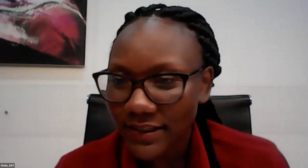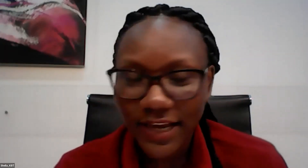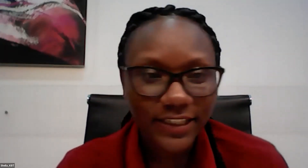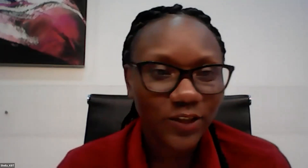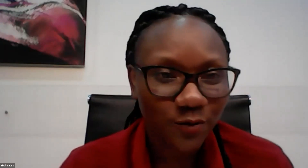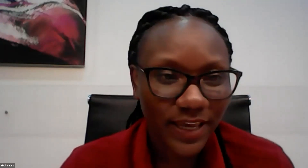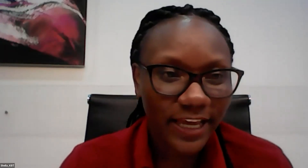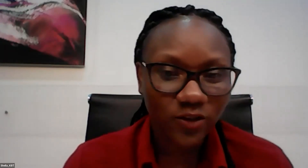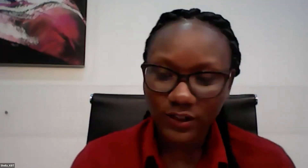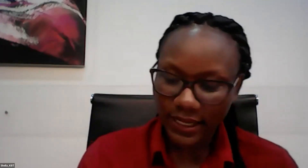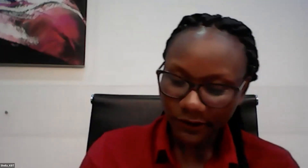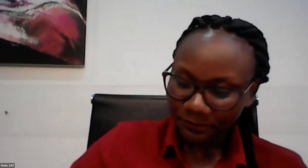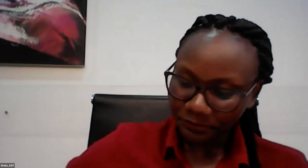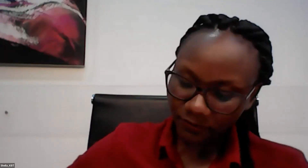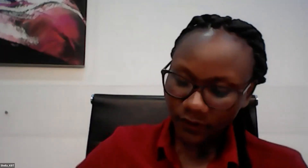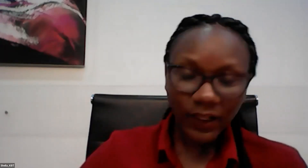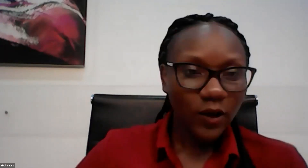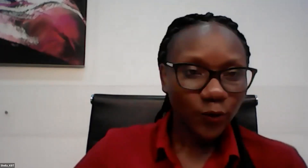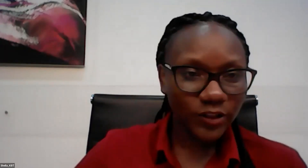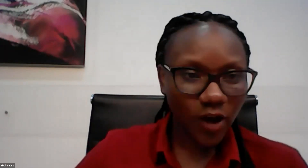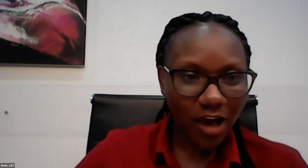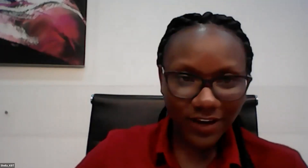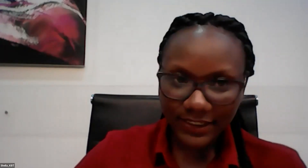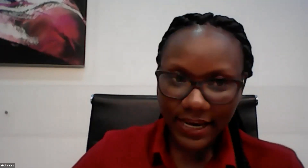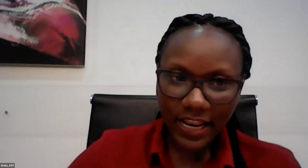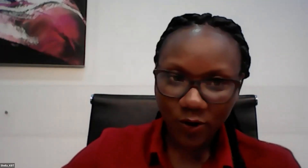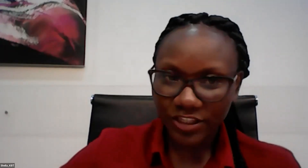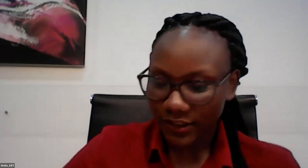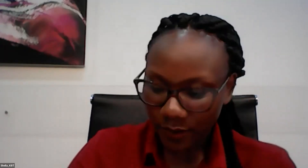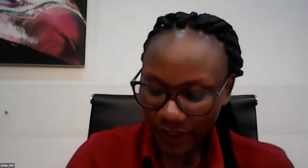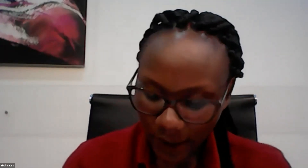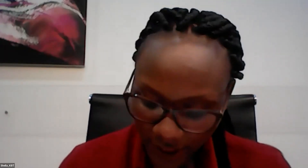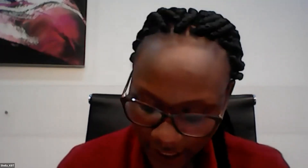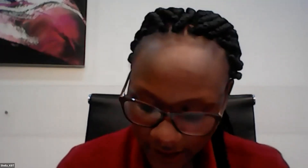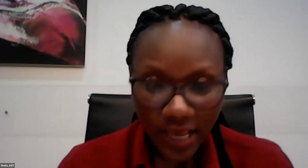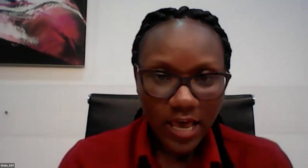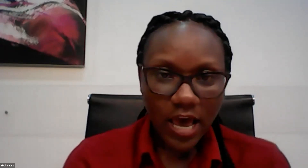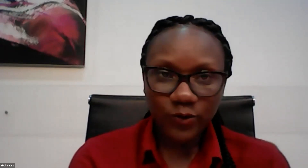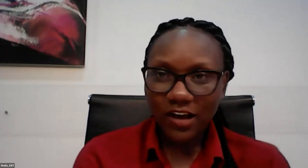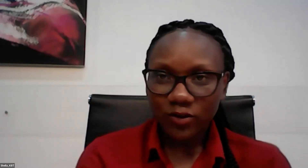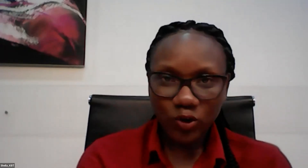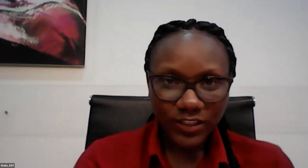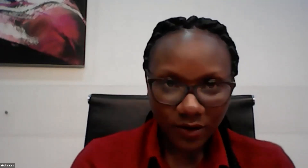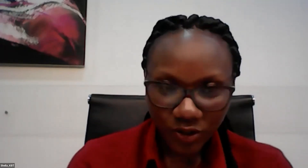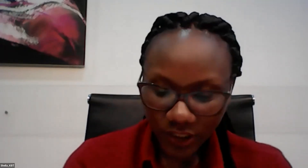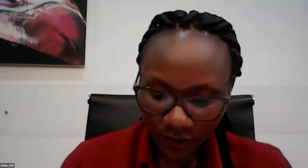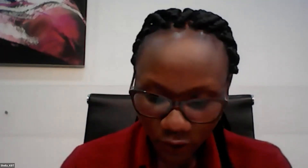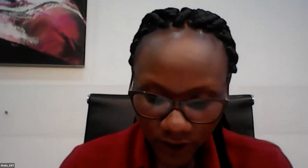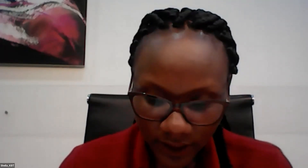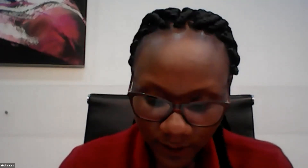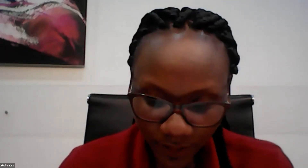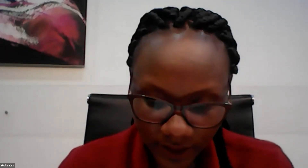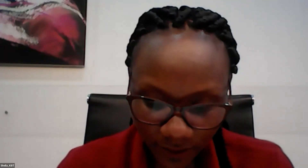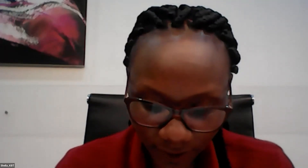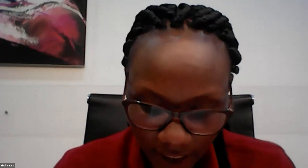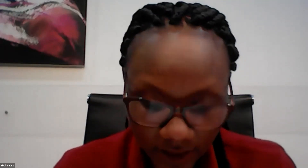I'm excited to be here today. We also have a sign language interpreter with us, and we have closed captioning for